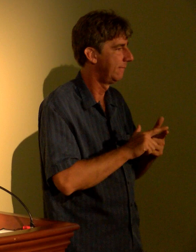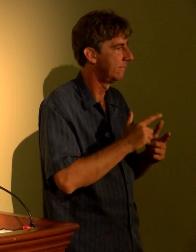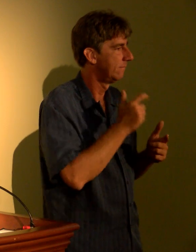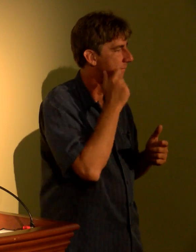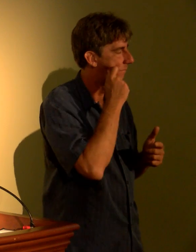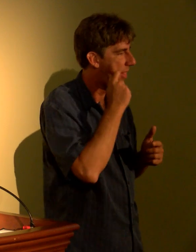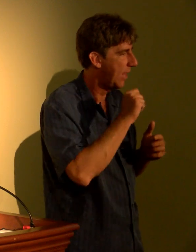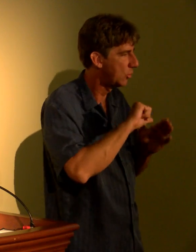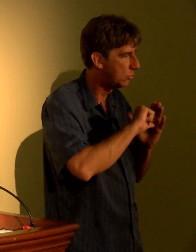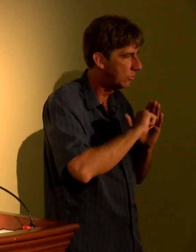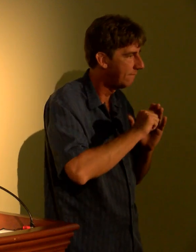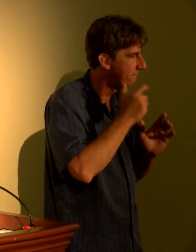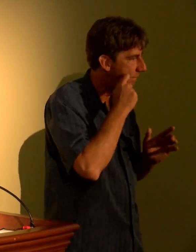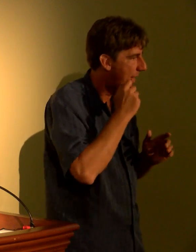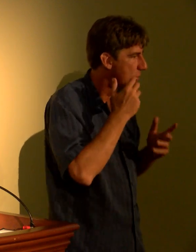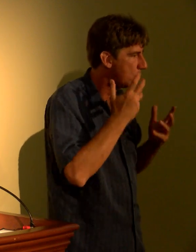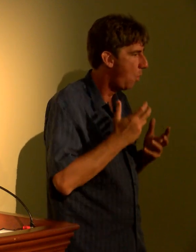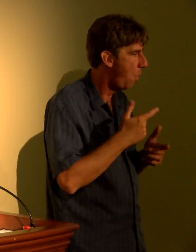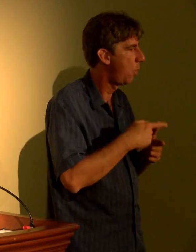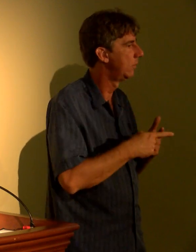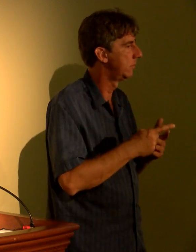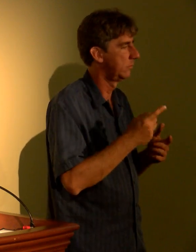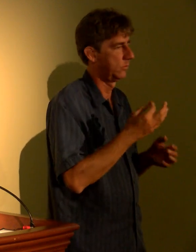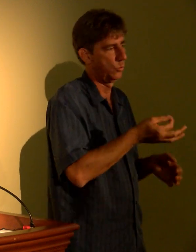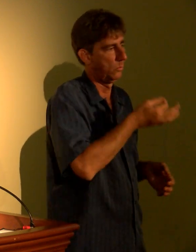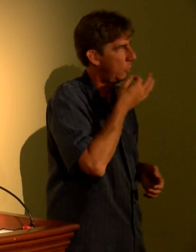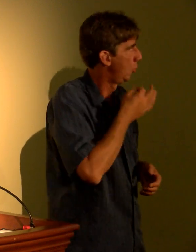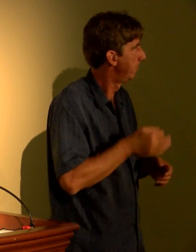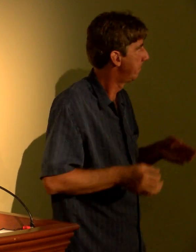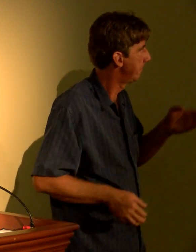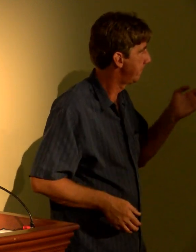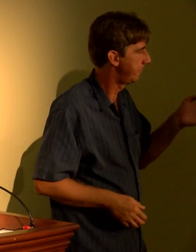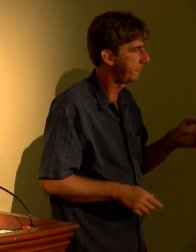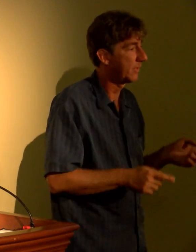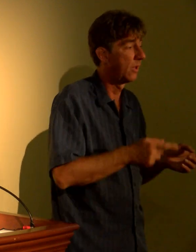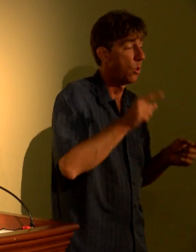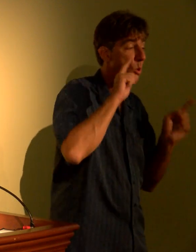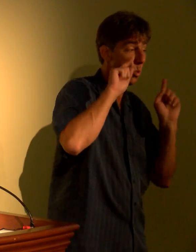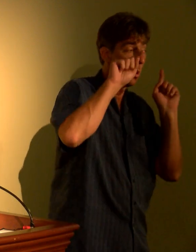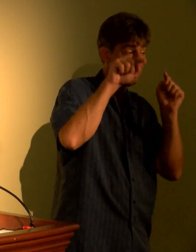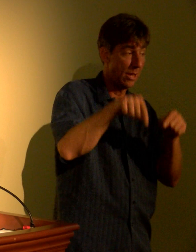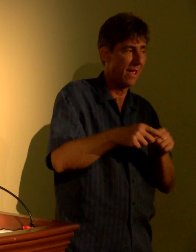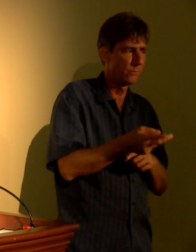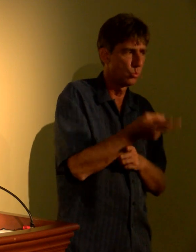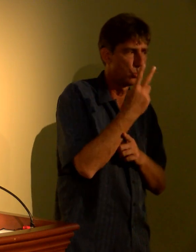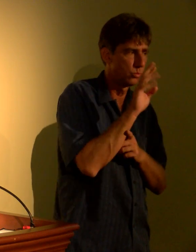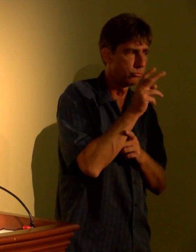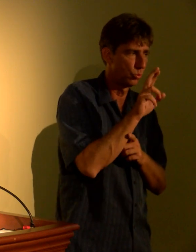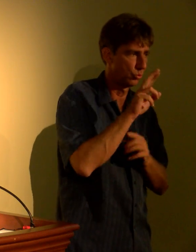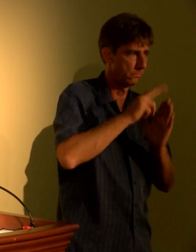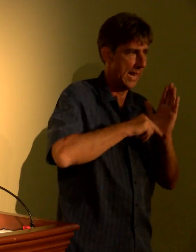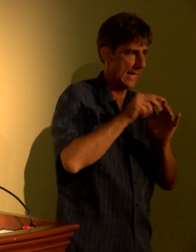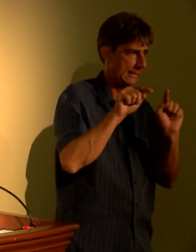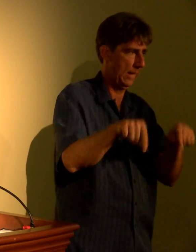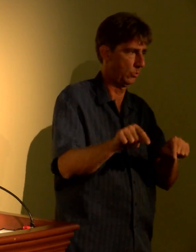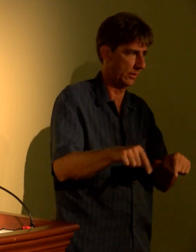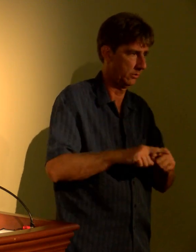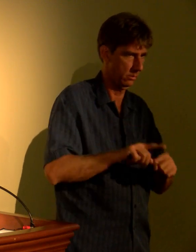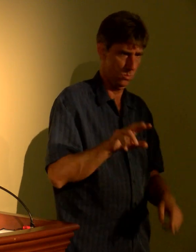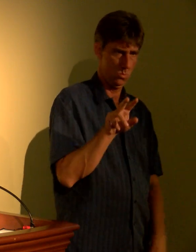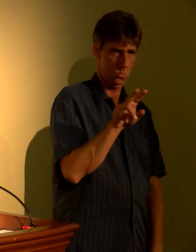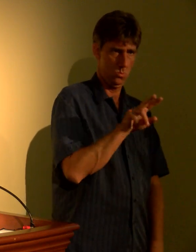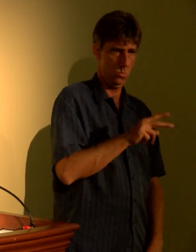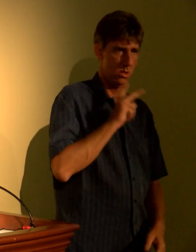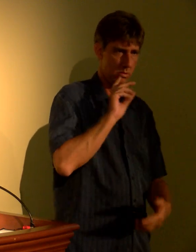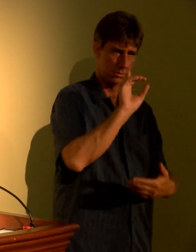superb draftsmanship. Take a look at the two Brewsters in the exhibit downstairs. You'll see absolutely beautiful